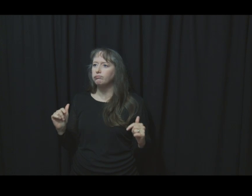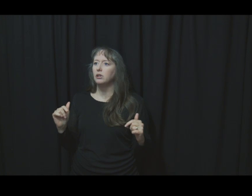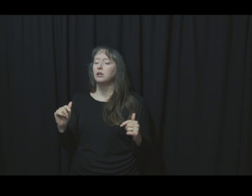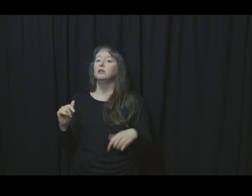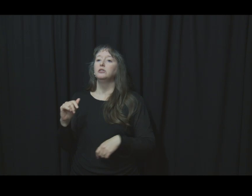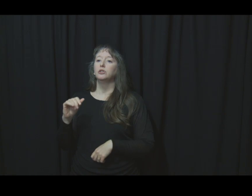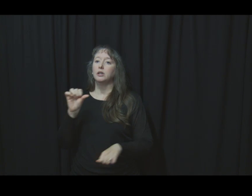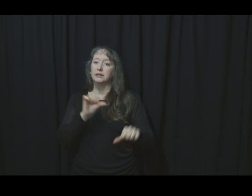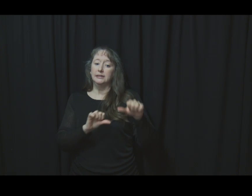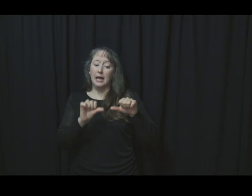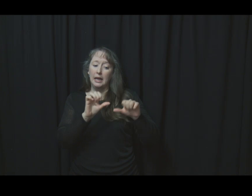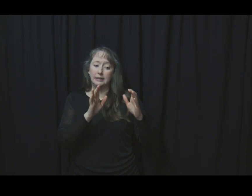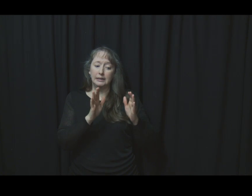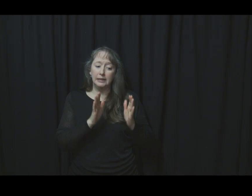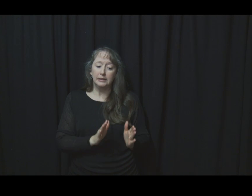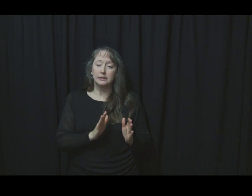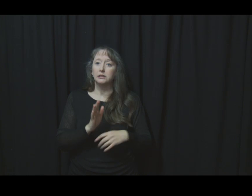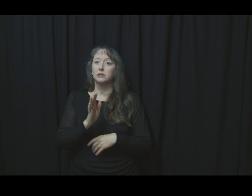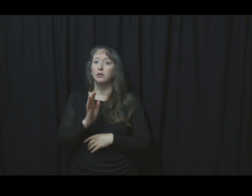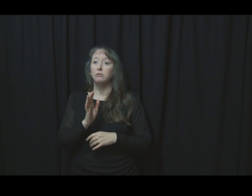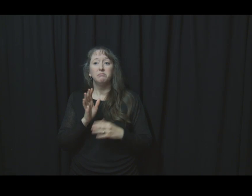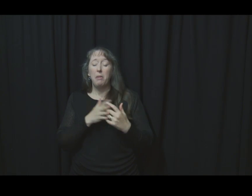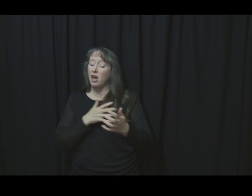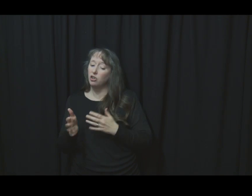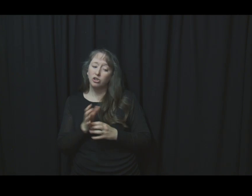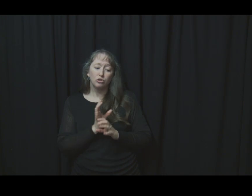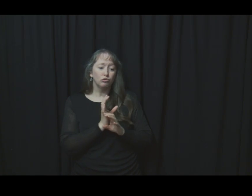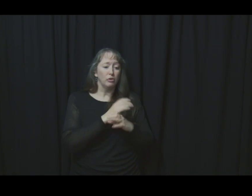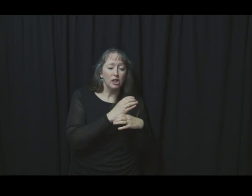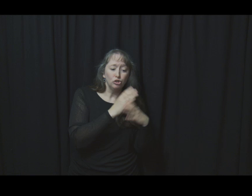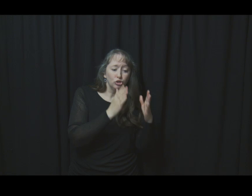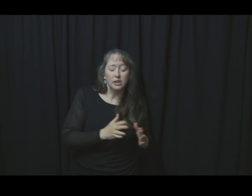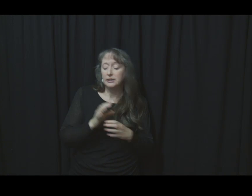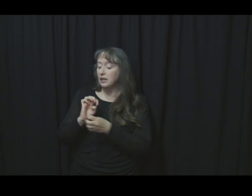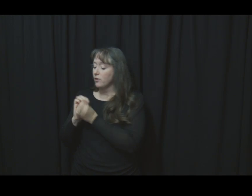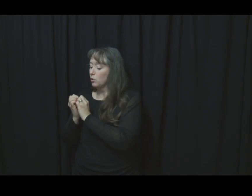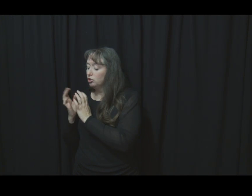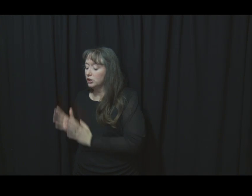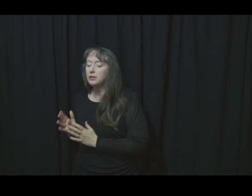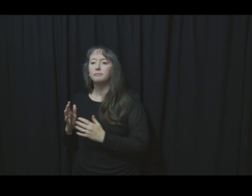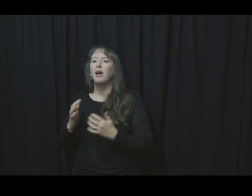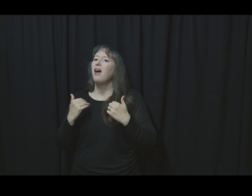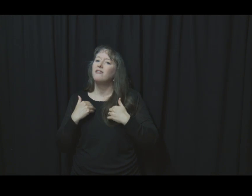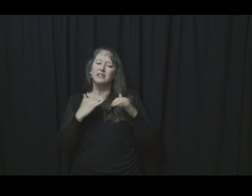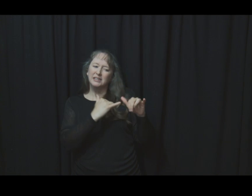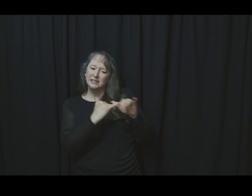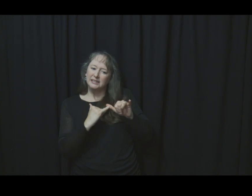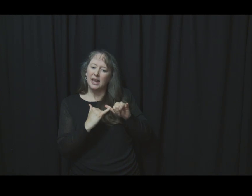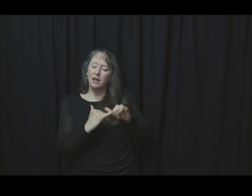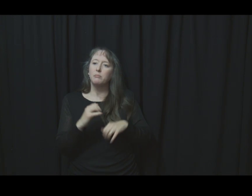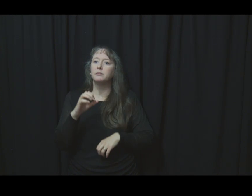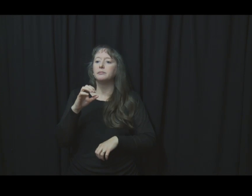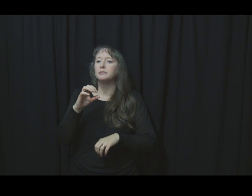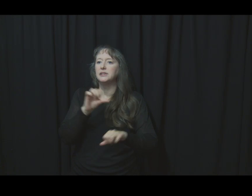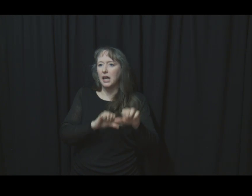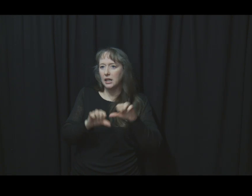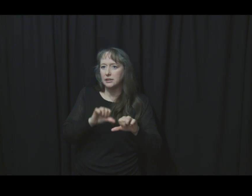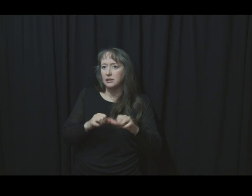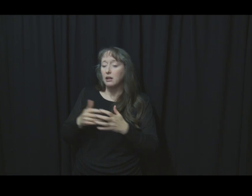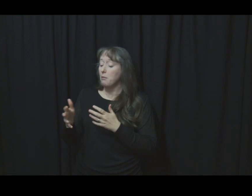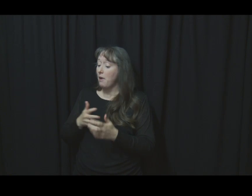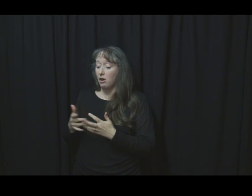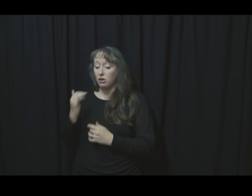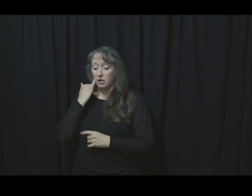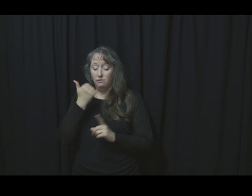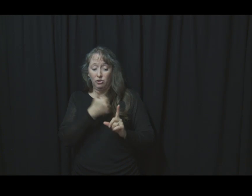creationists or evolutionists, actually have the same observational or experimental science. And it doesn't matter whether you're a creationist or an